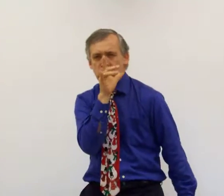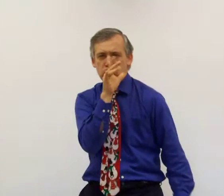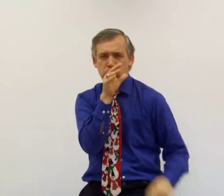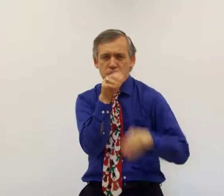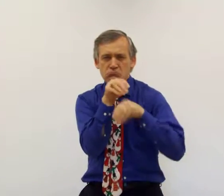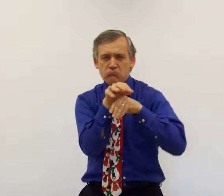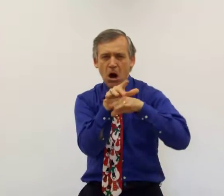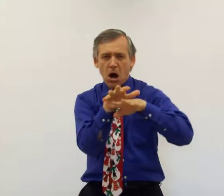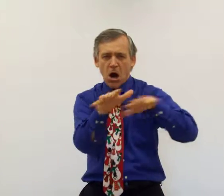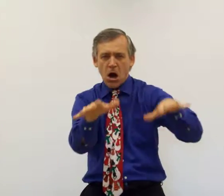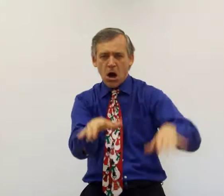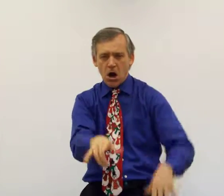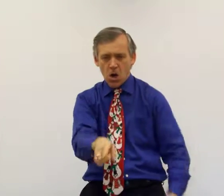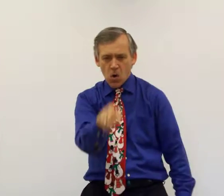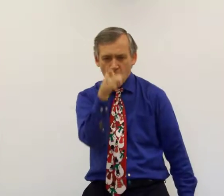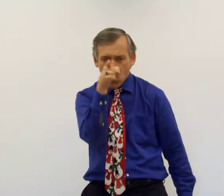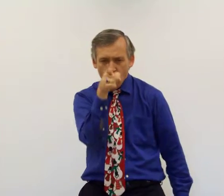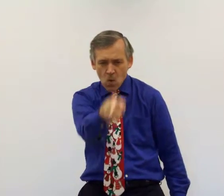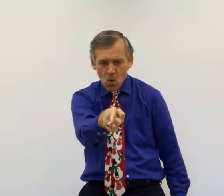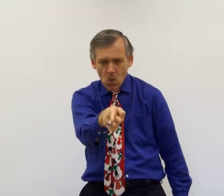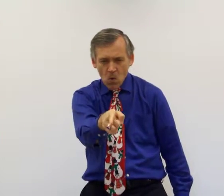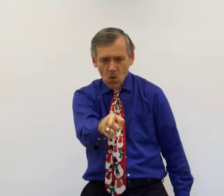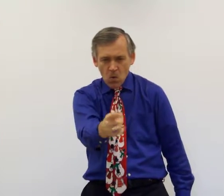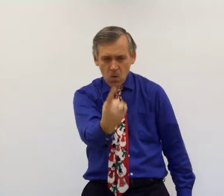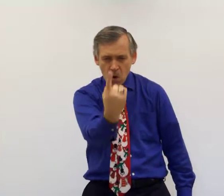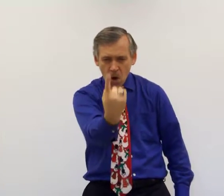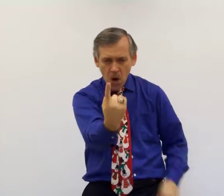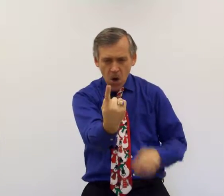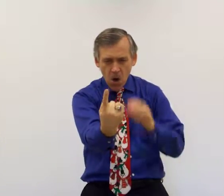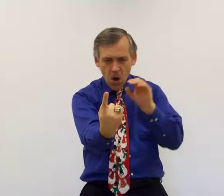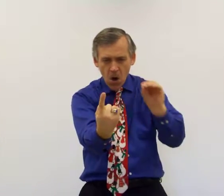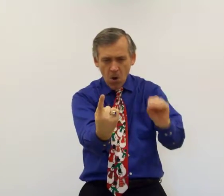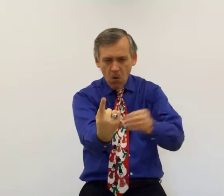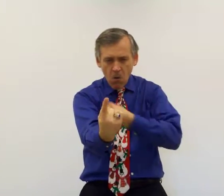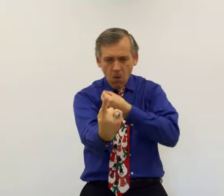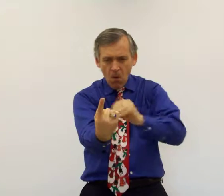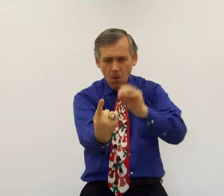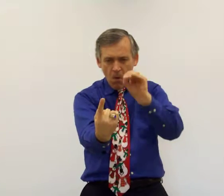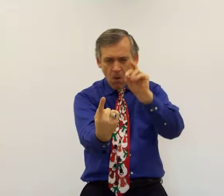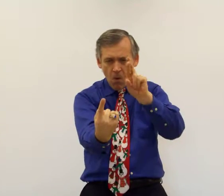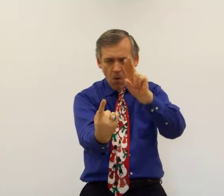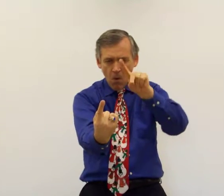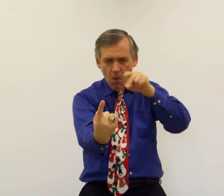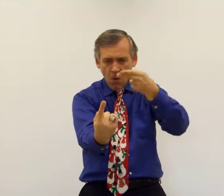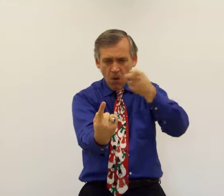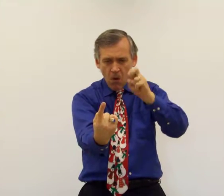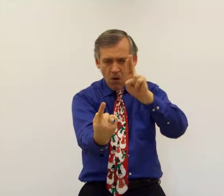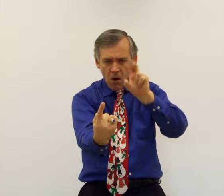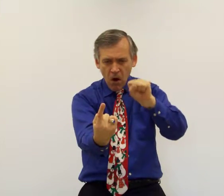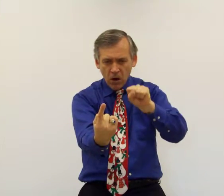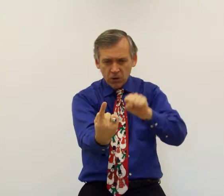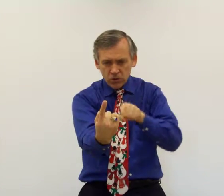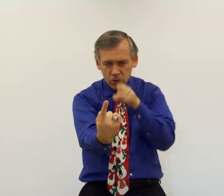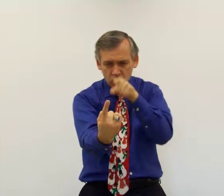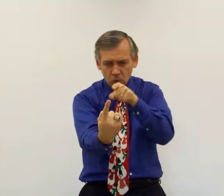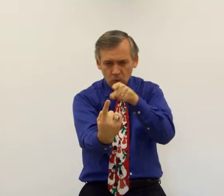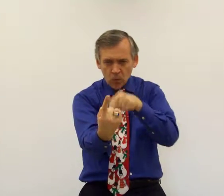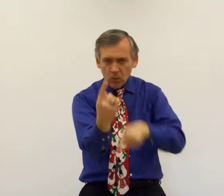"Go back to the light of day," he said. "Go quickly while my monsters